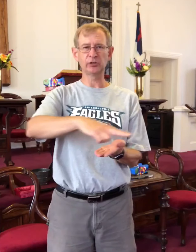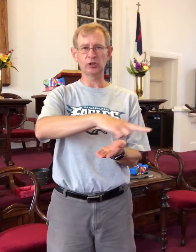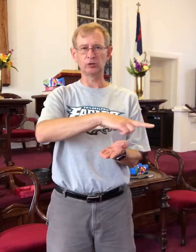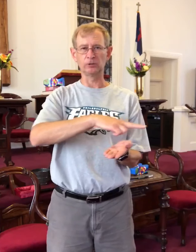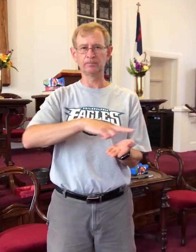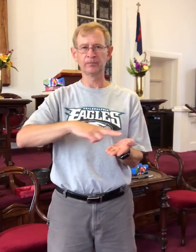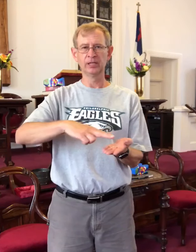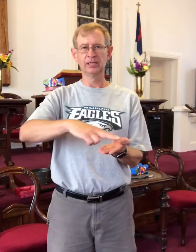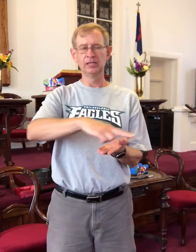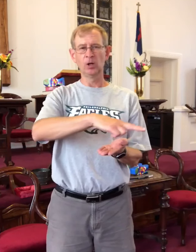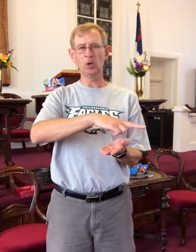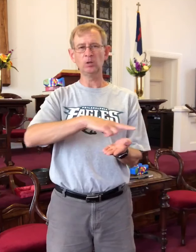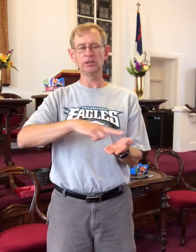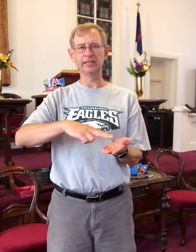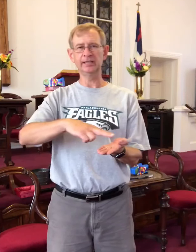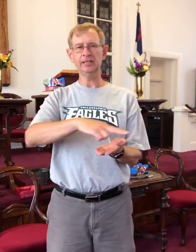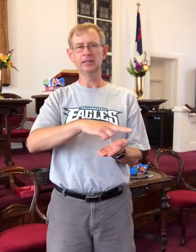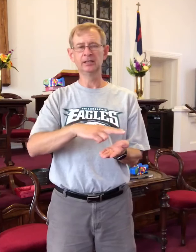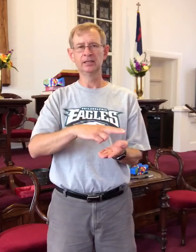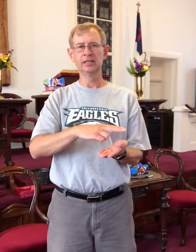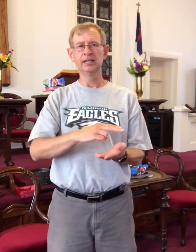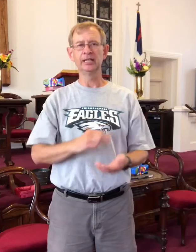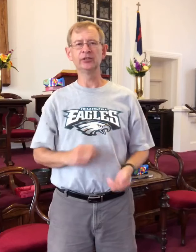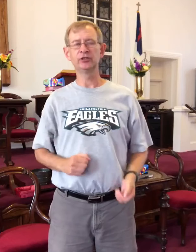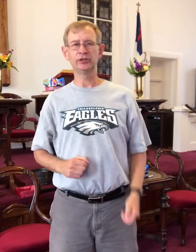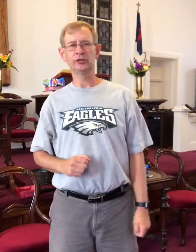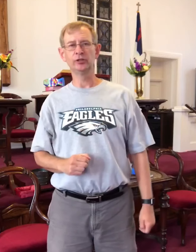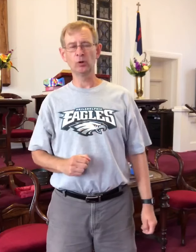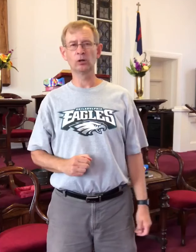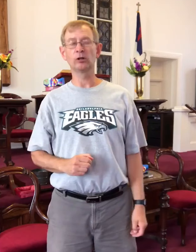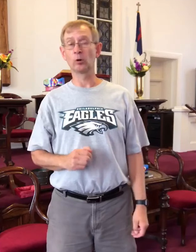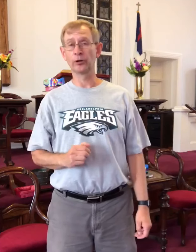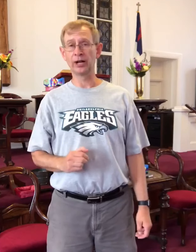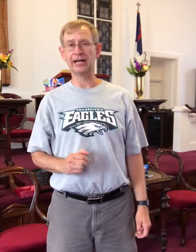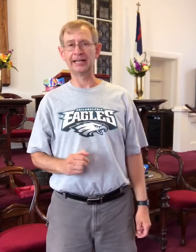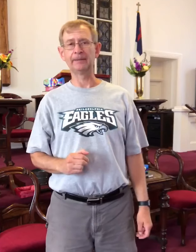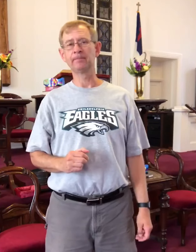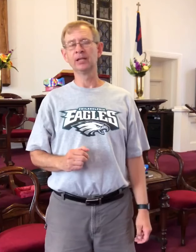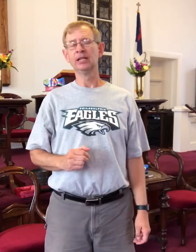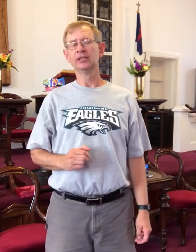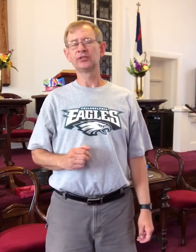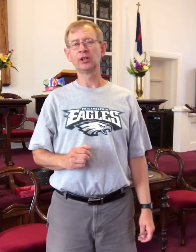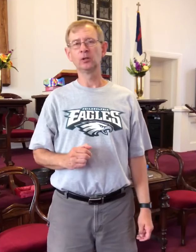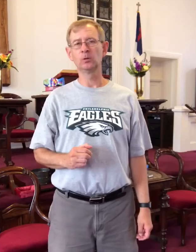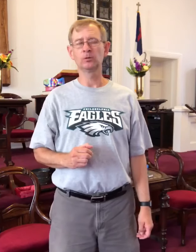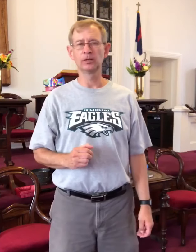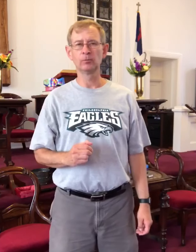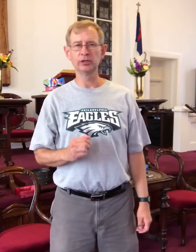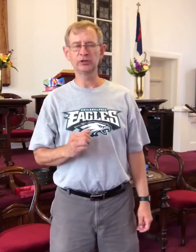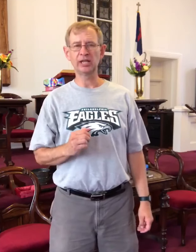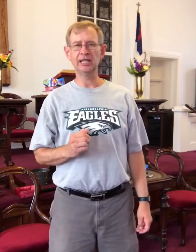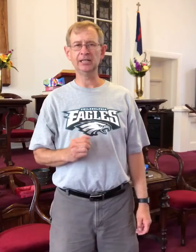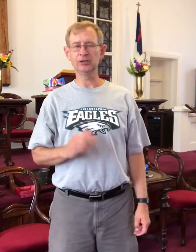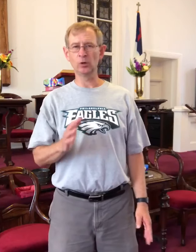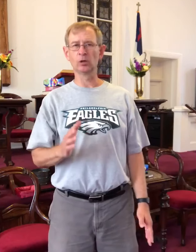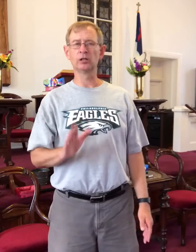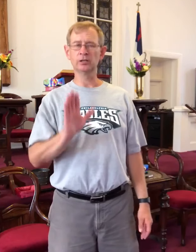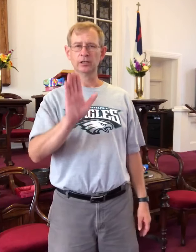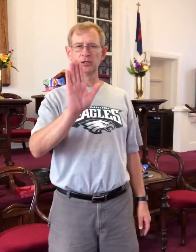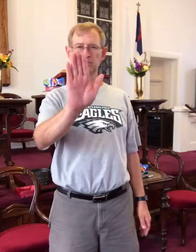circle. Holy is your or thy. So when you say your, you put